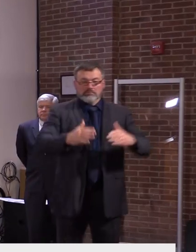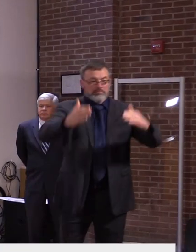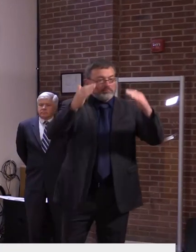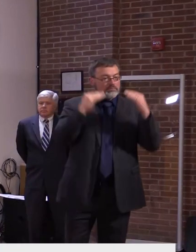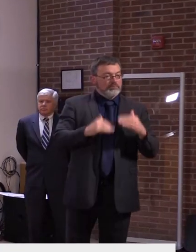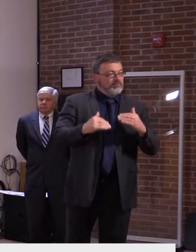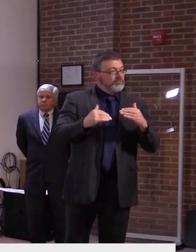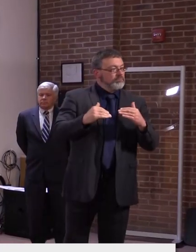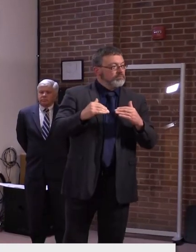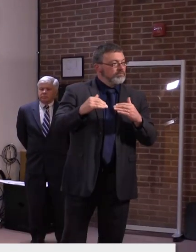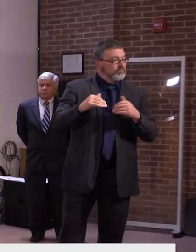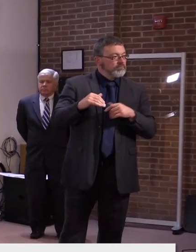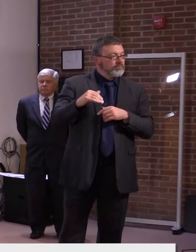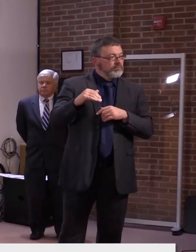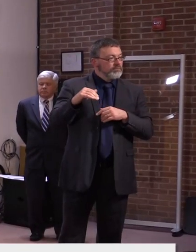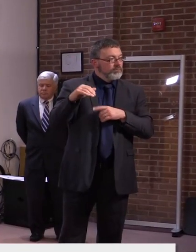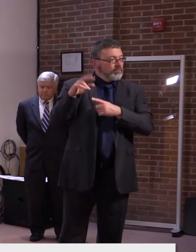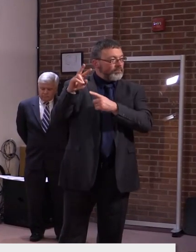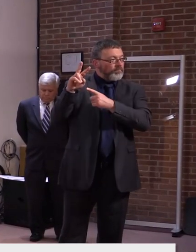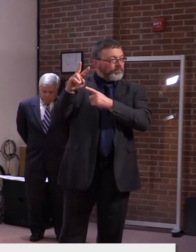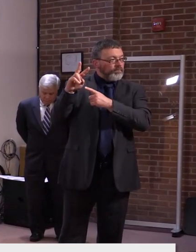We are Angle Smith, VT Digger.